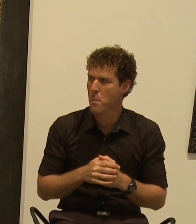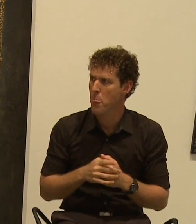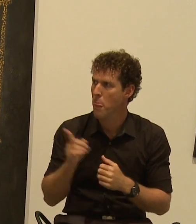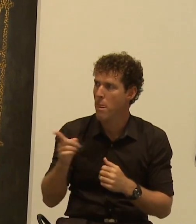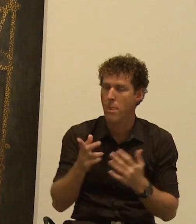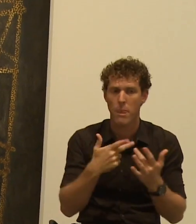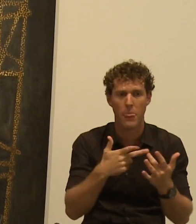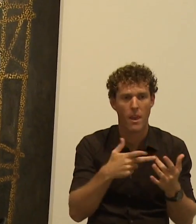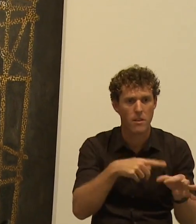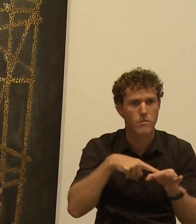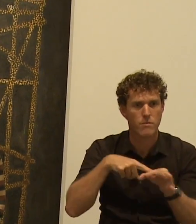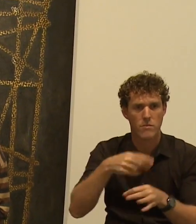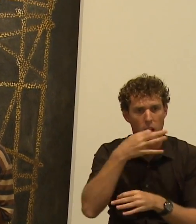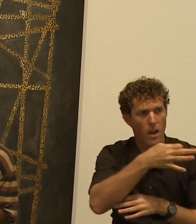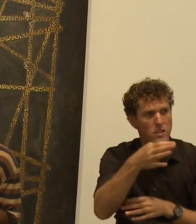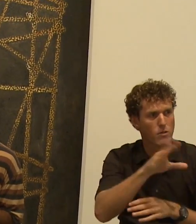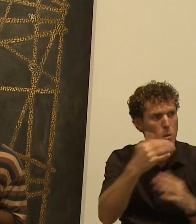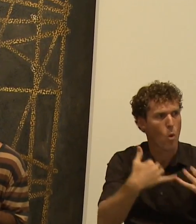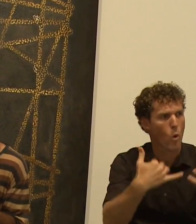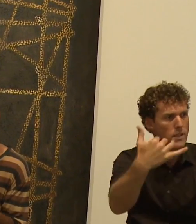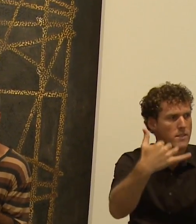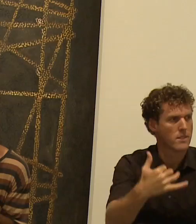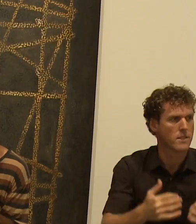Any other questions from the audience?